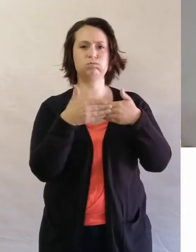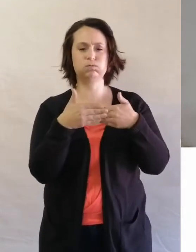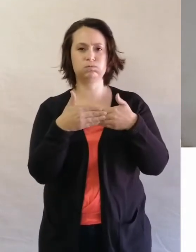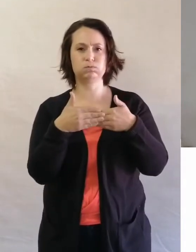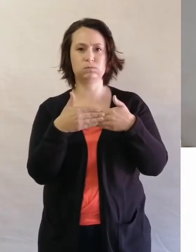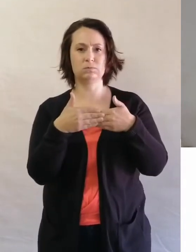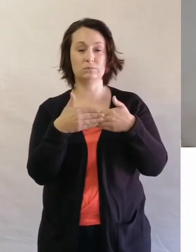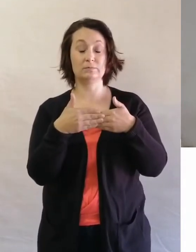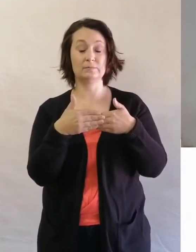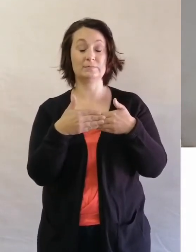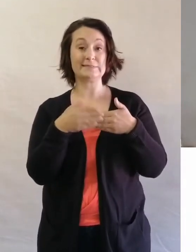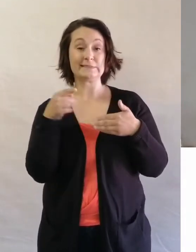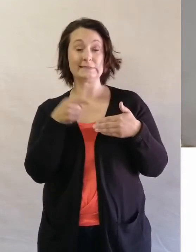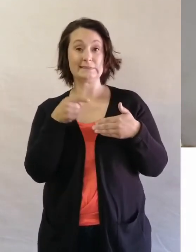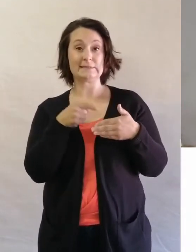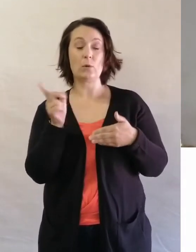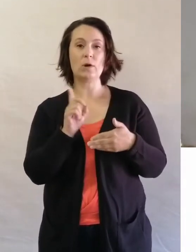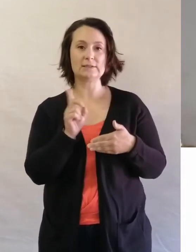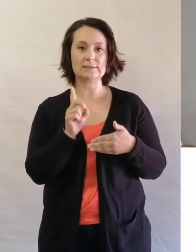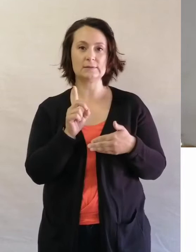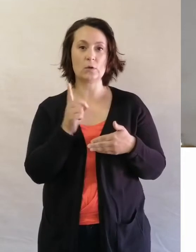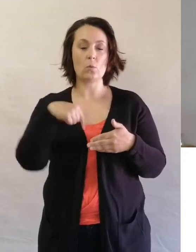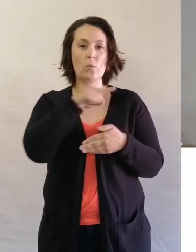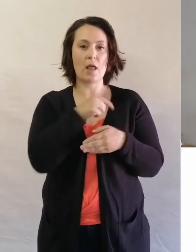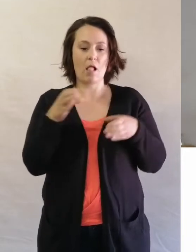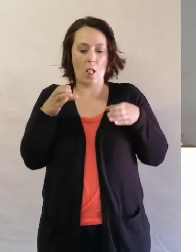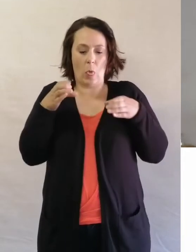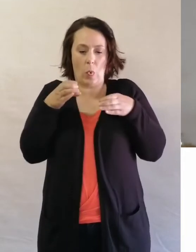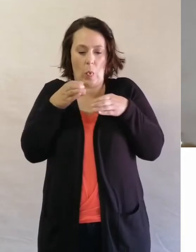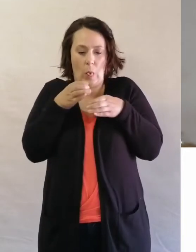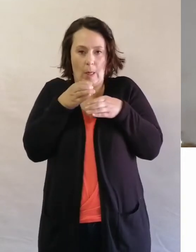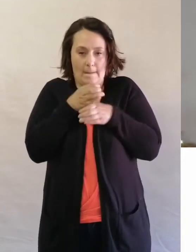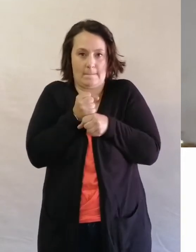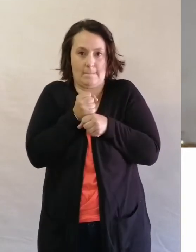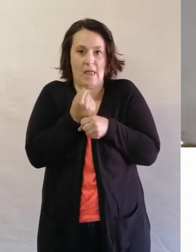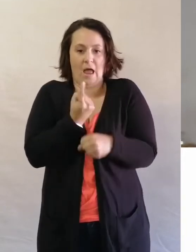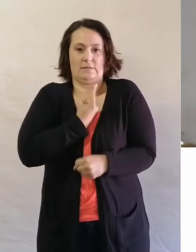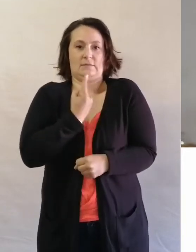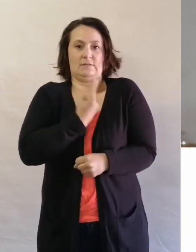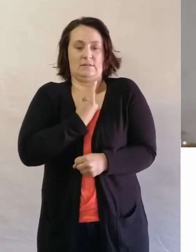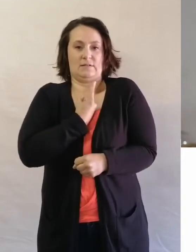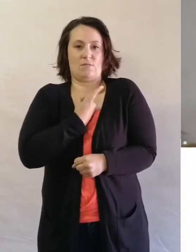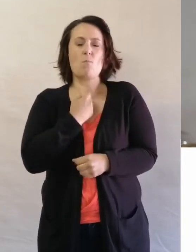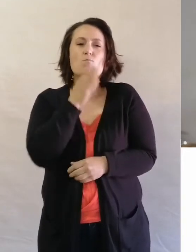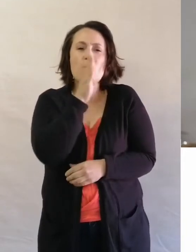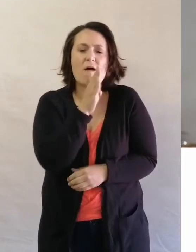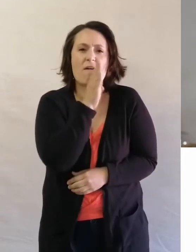the potential for us to isolate and become very private in our faith.